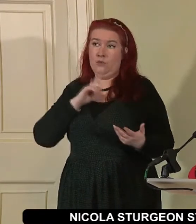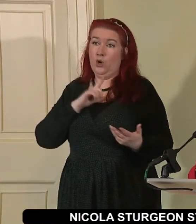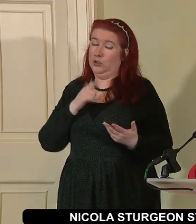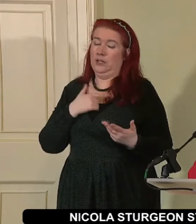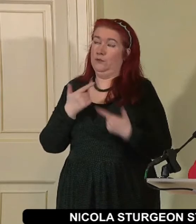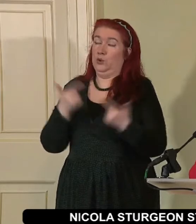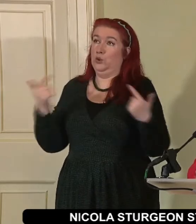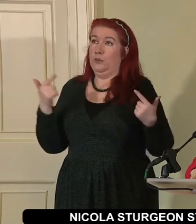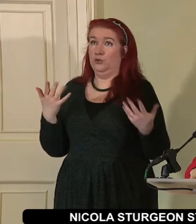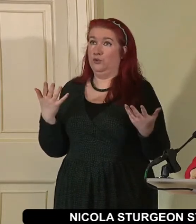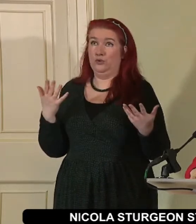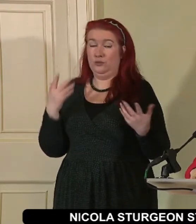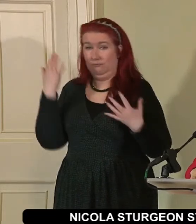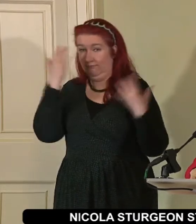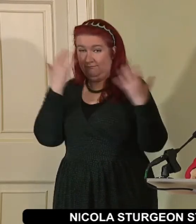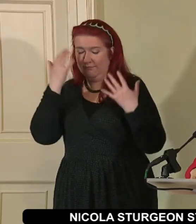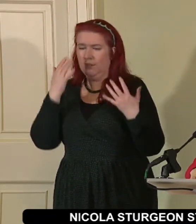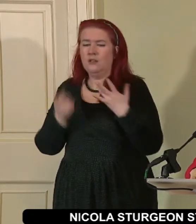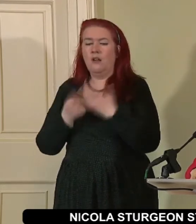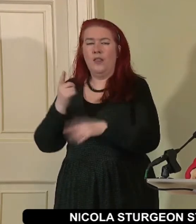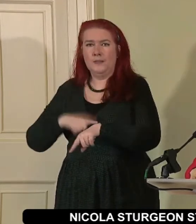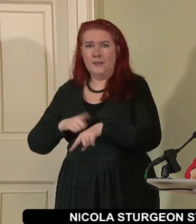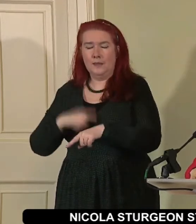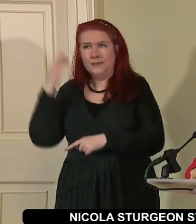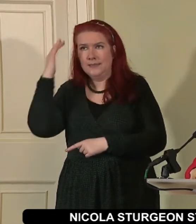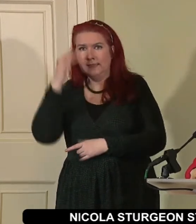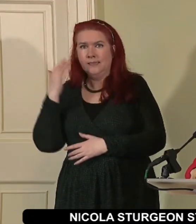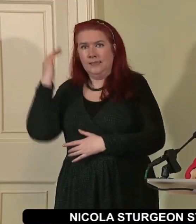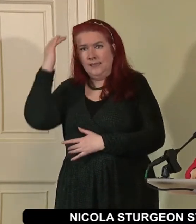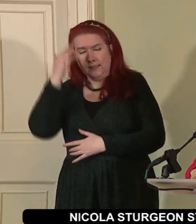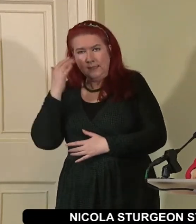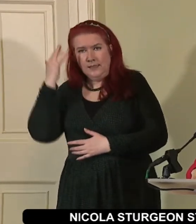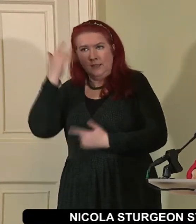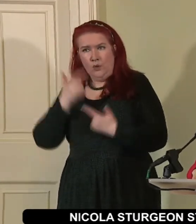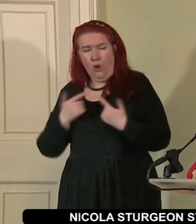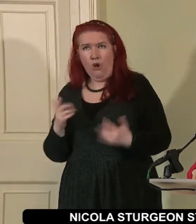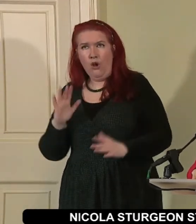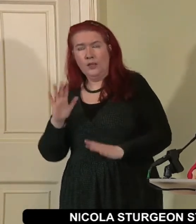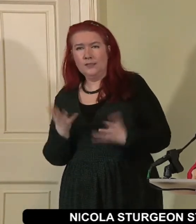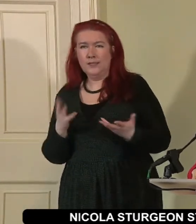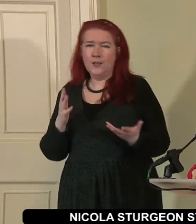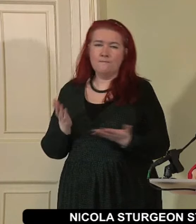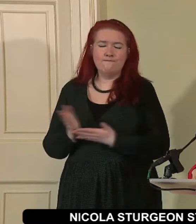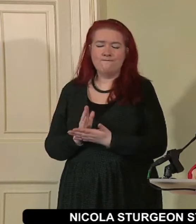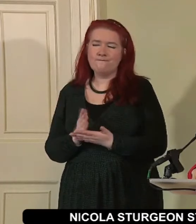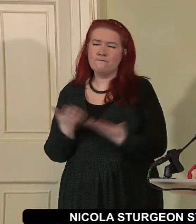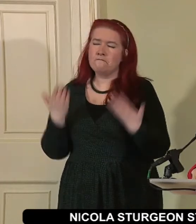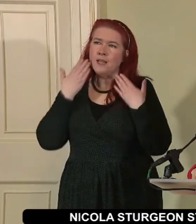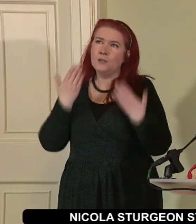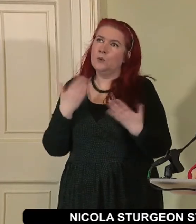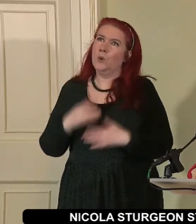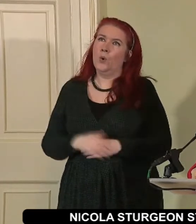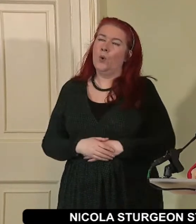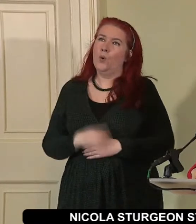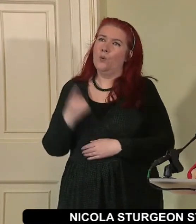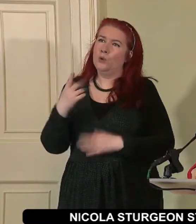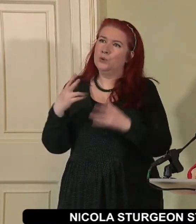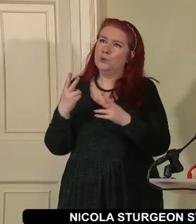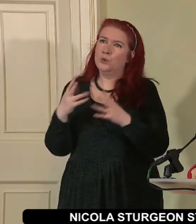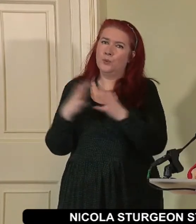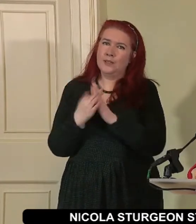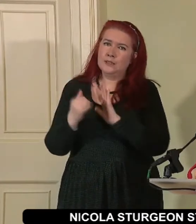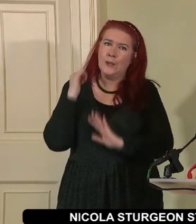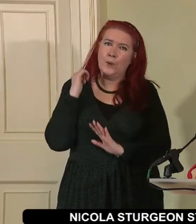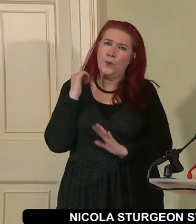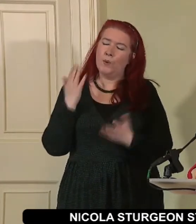too much else, and then other times it's weighed more heavily. I don't know, you know, possibly a couple of weeks ago it just